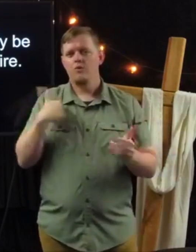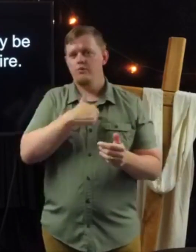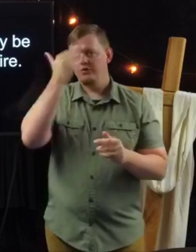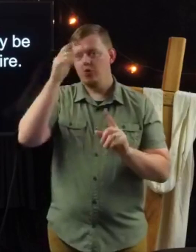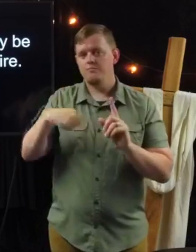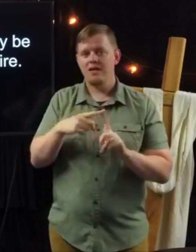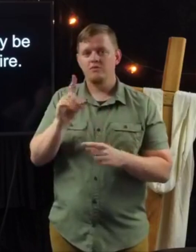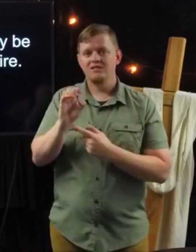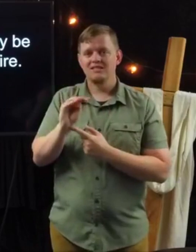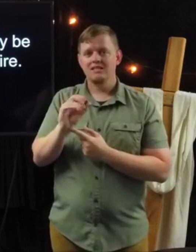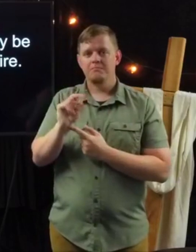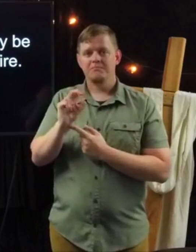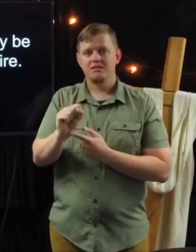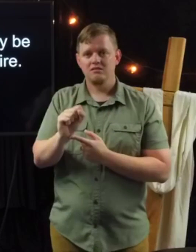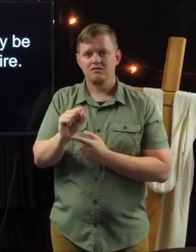that is what we know about demons.